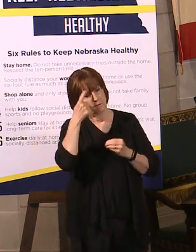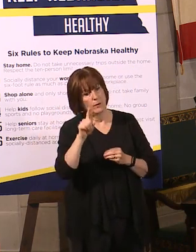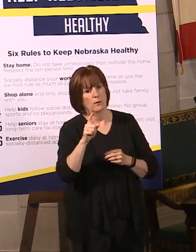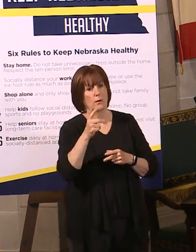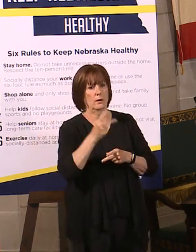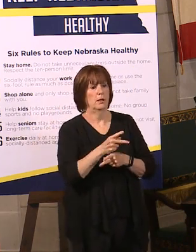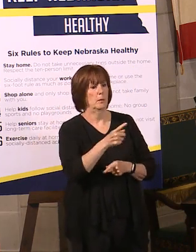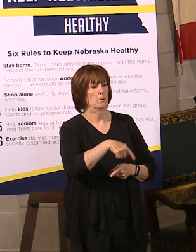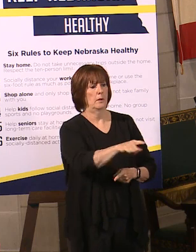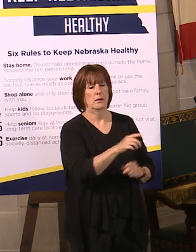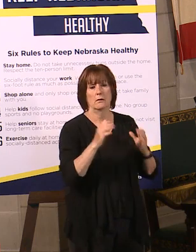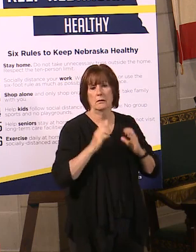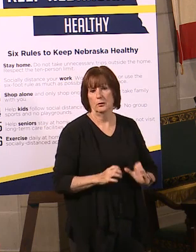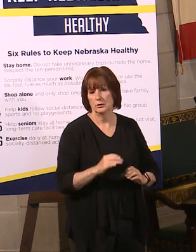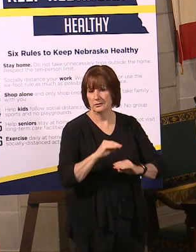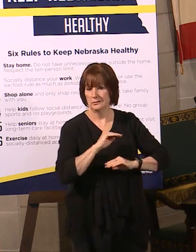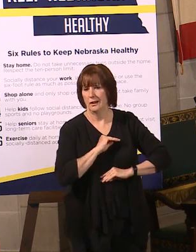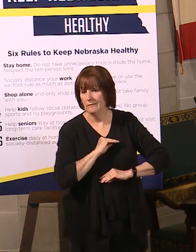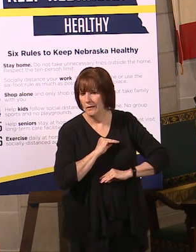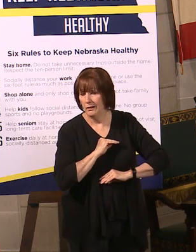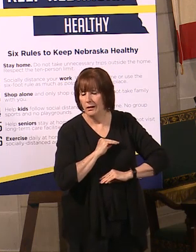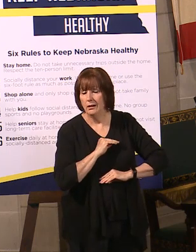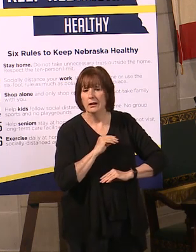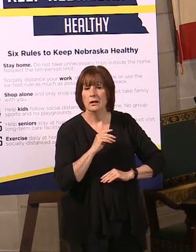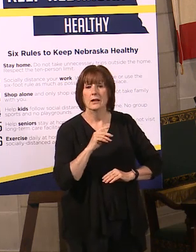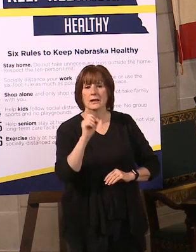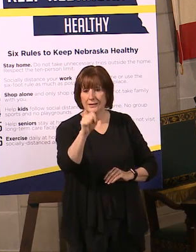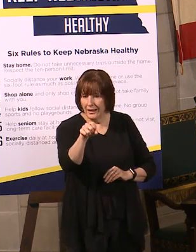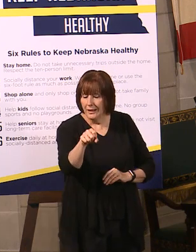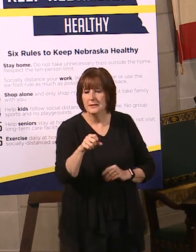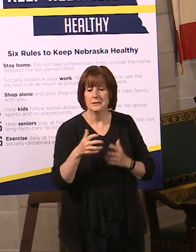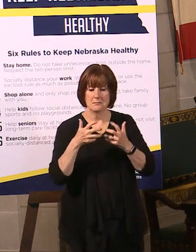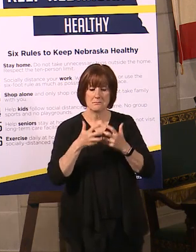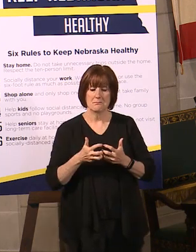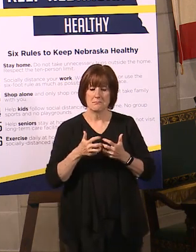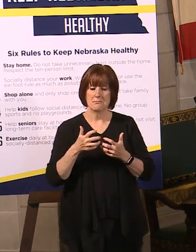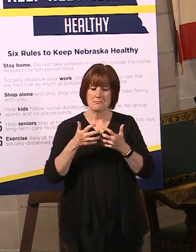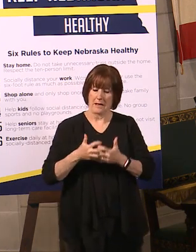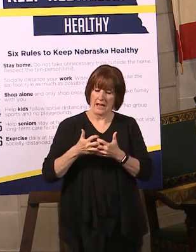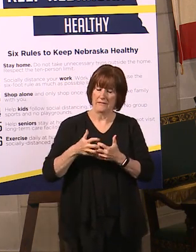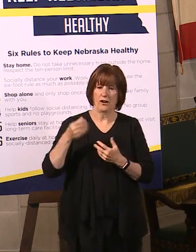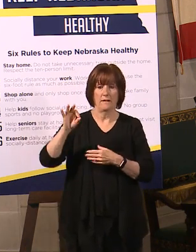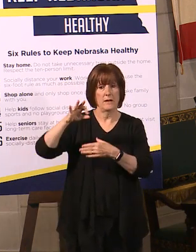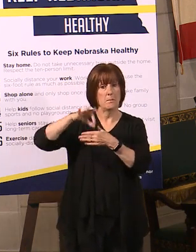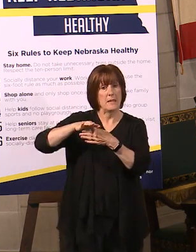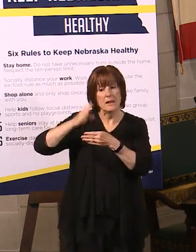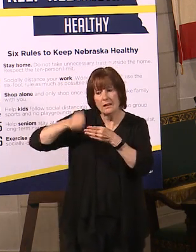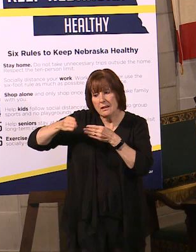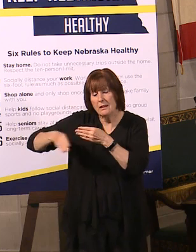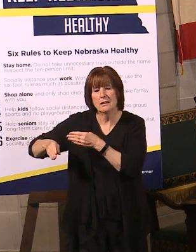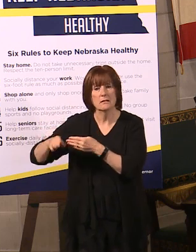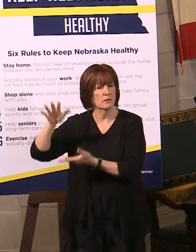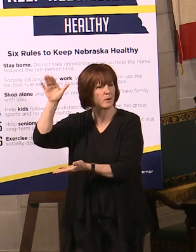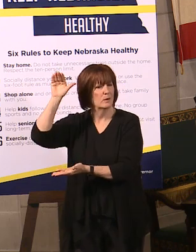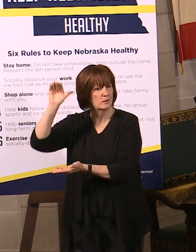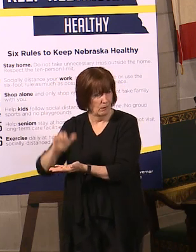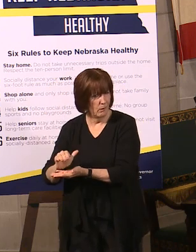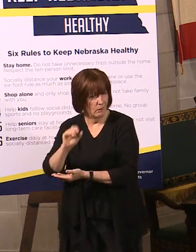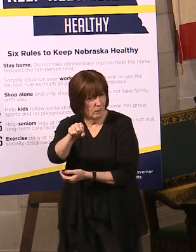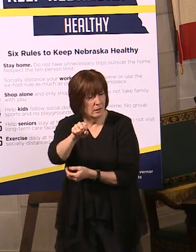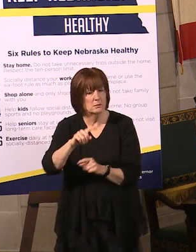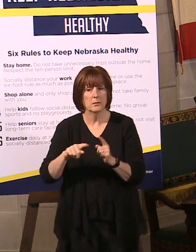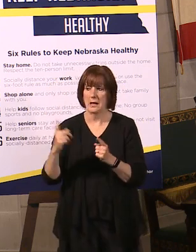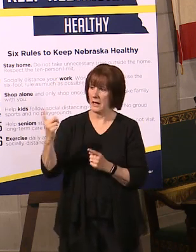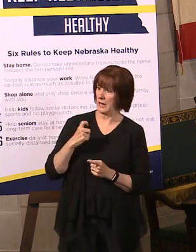than anything else. So there definitely has been a slowdown in the processing out there, but nobody's asked me to